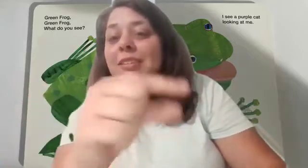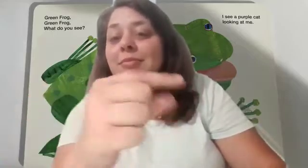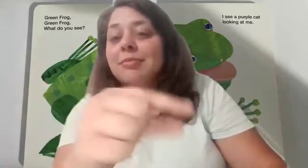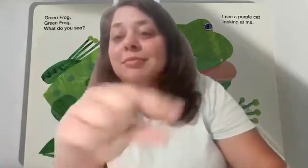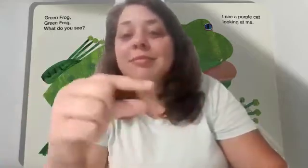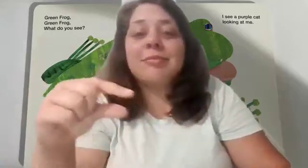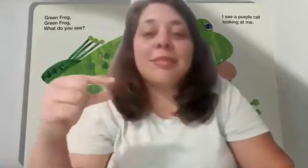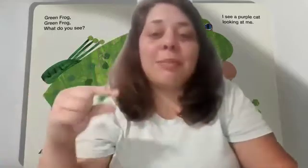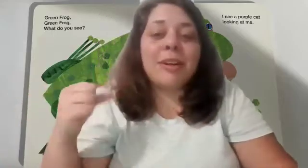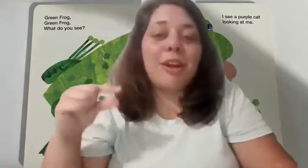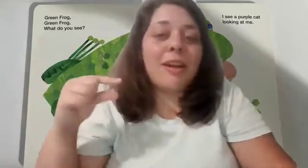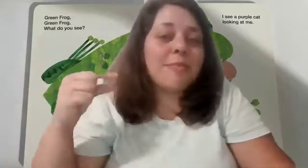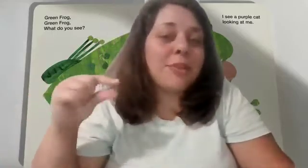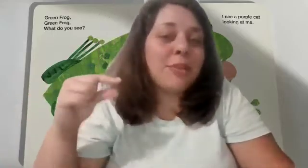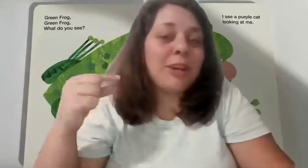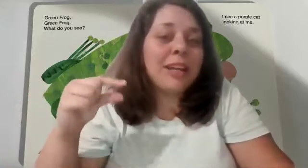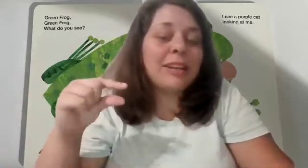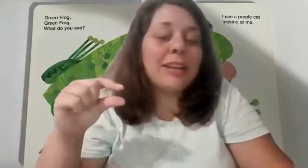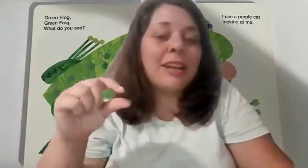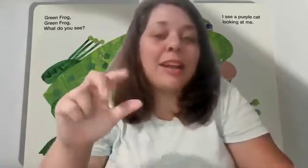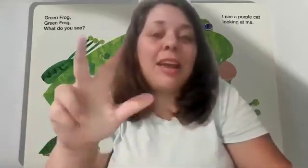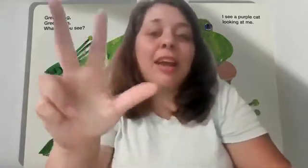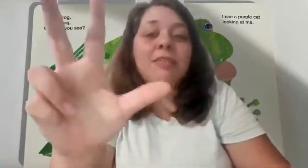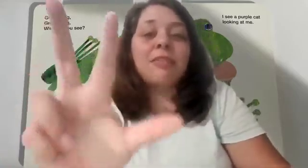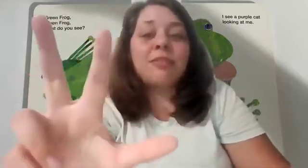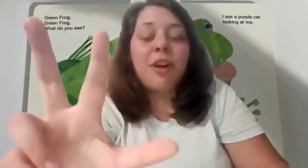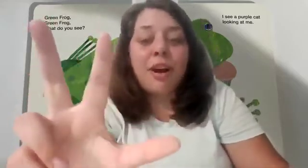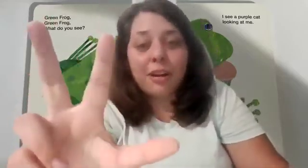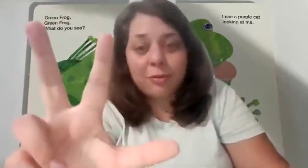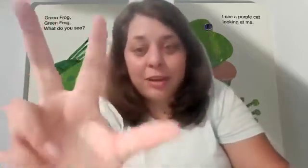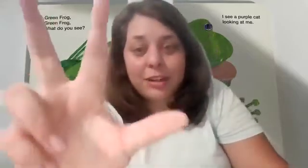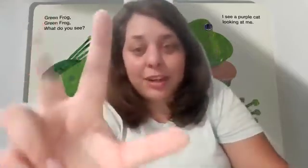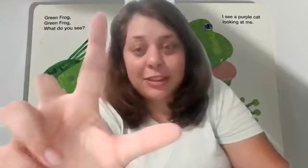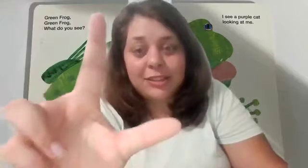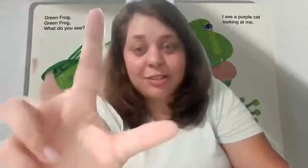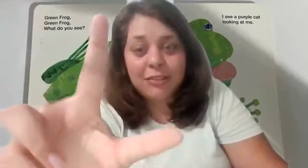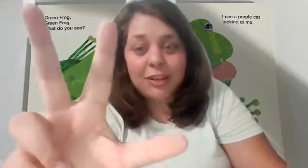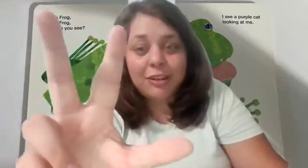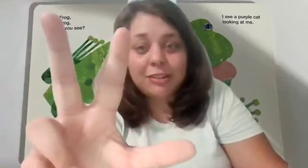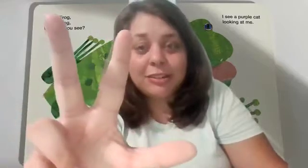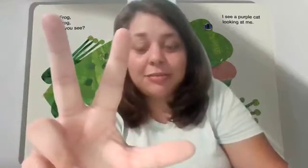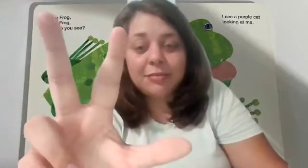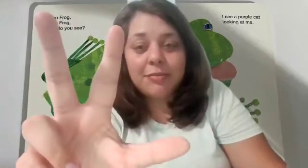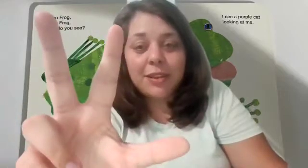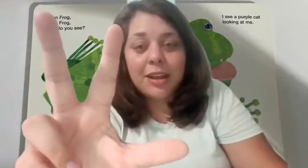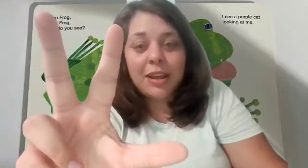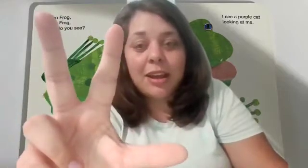Shake it up here. Green. And for frog, I'm going to take these three